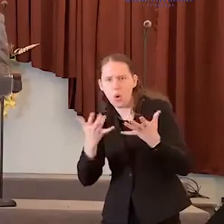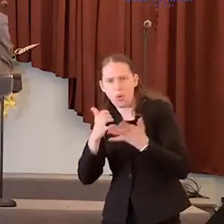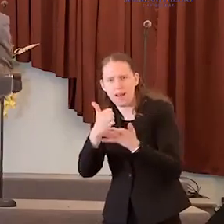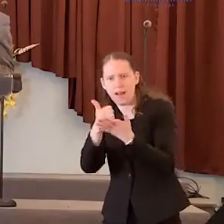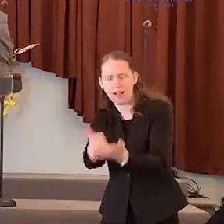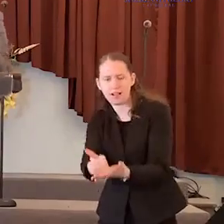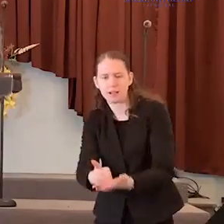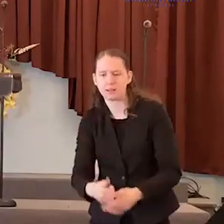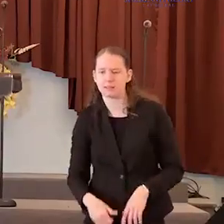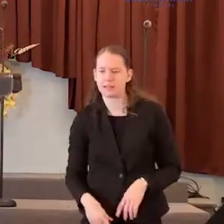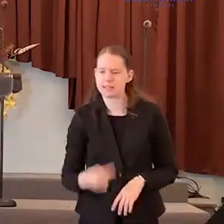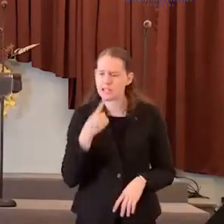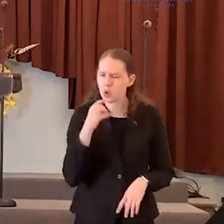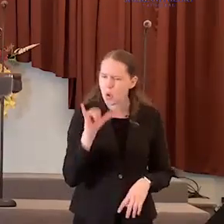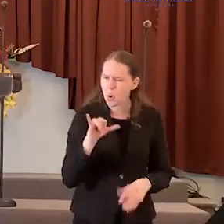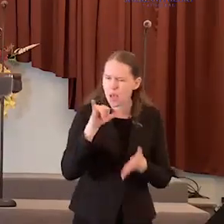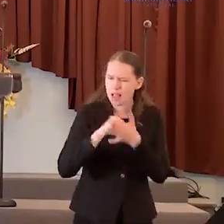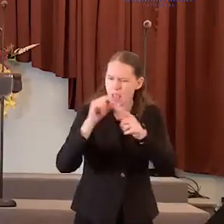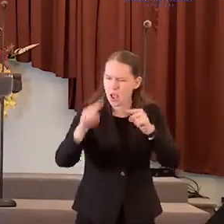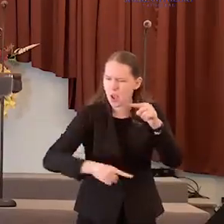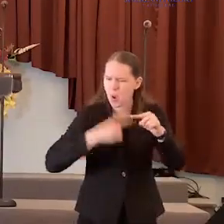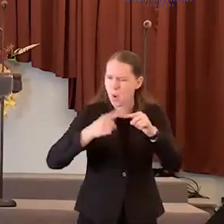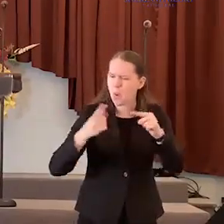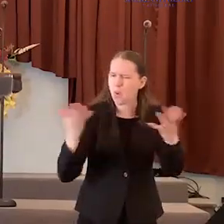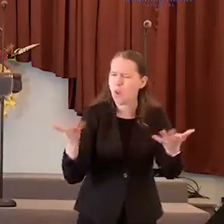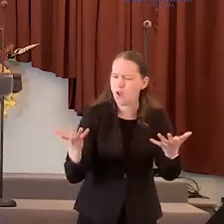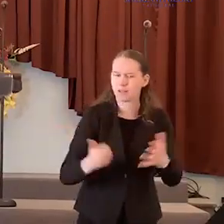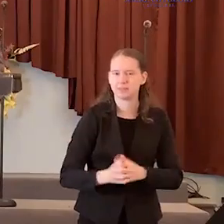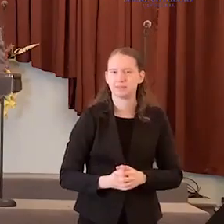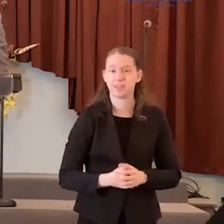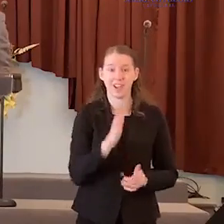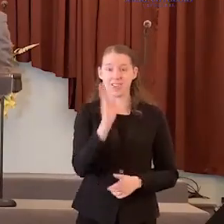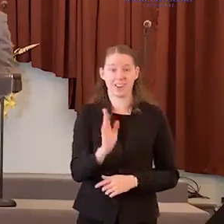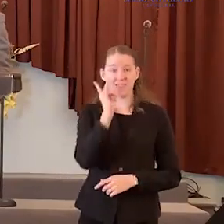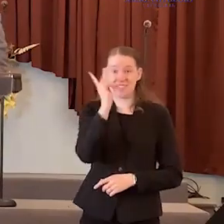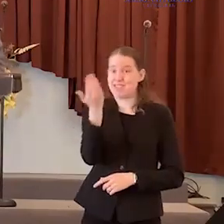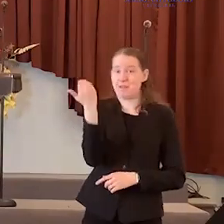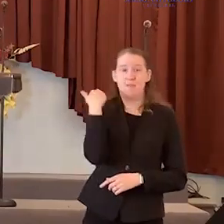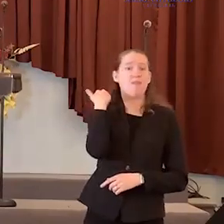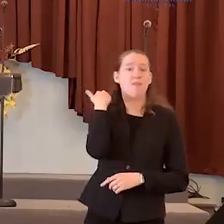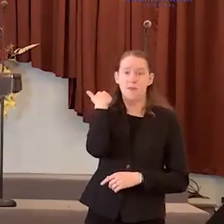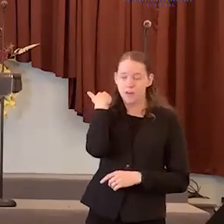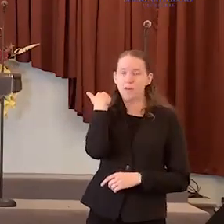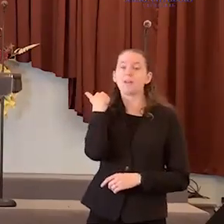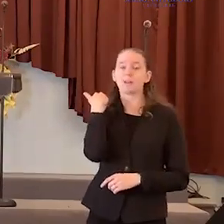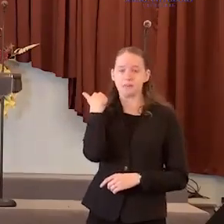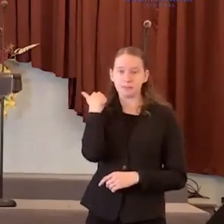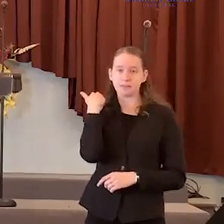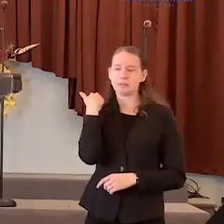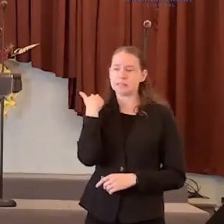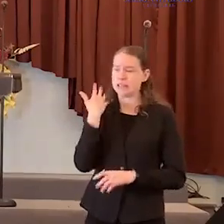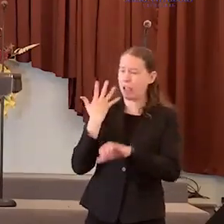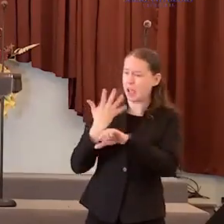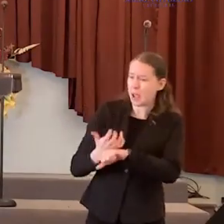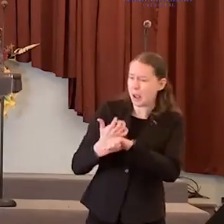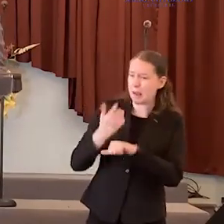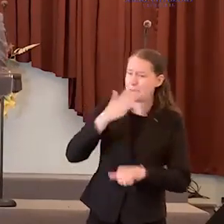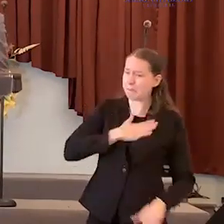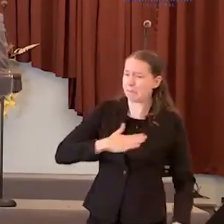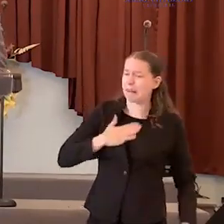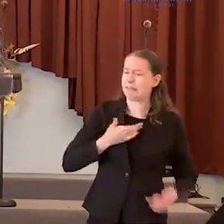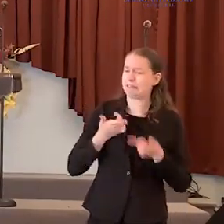She says, "Oh, what is this?" she cried. "Never seen this before." She pleaded with the woman,